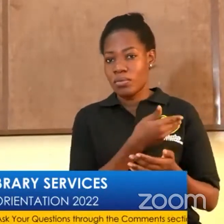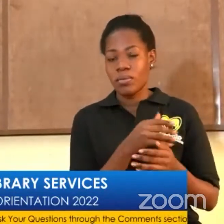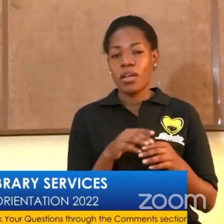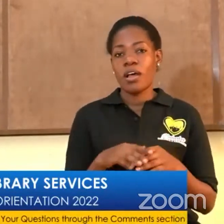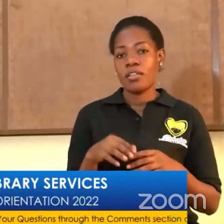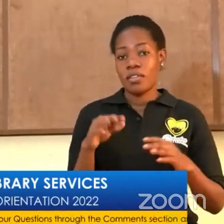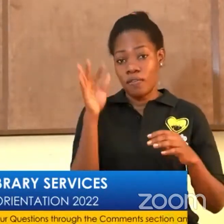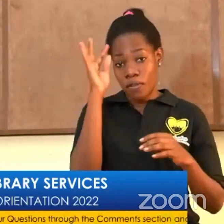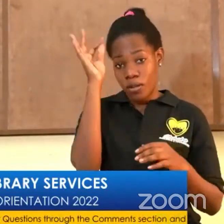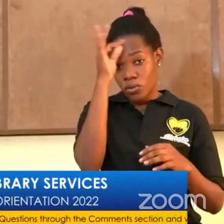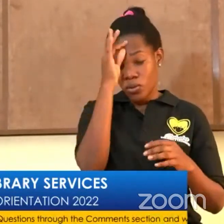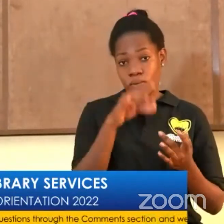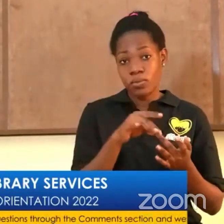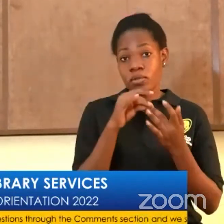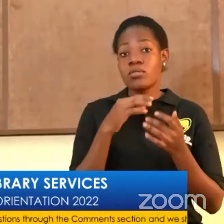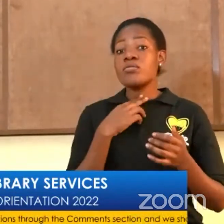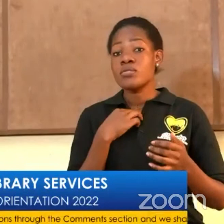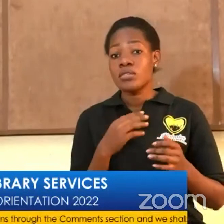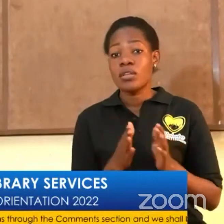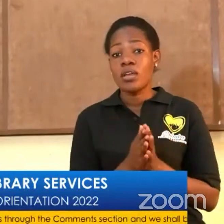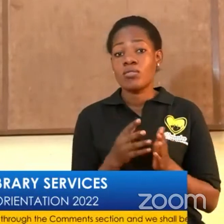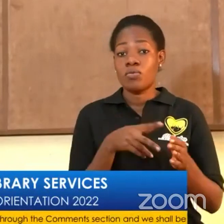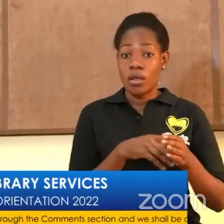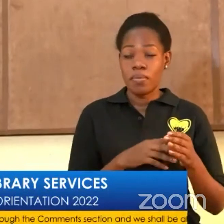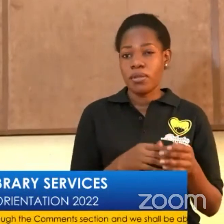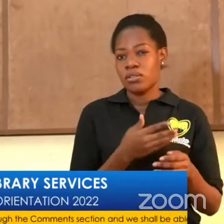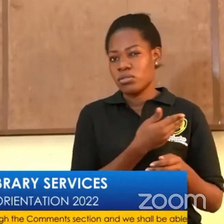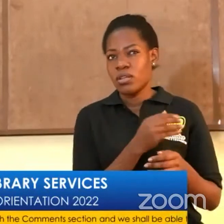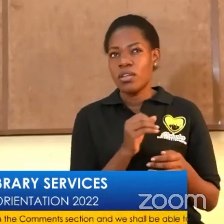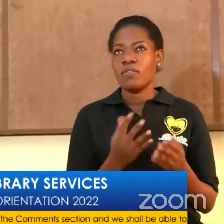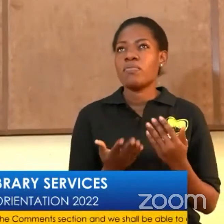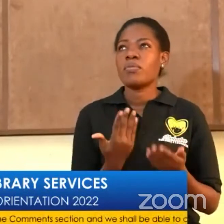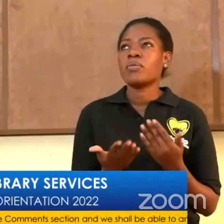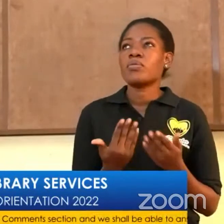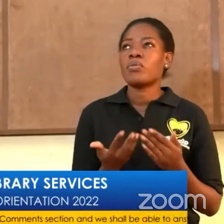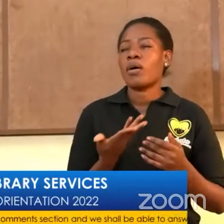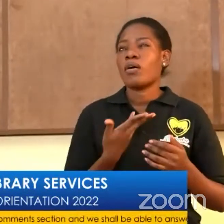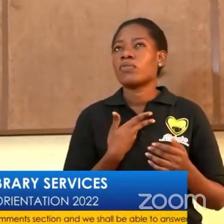and Rehabilitation, most especially if you have,